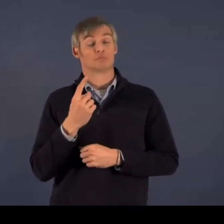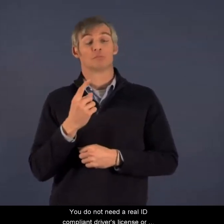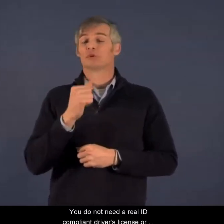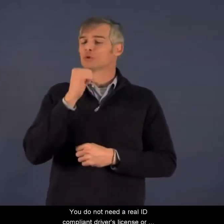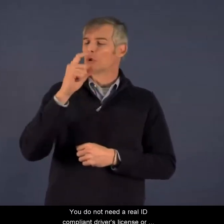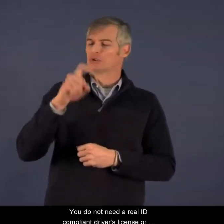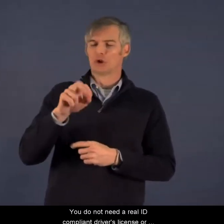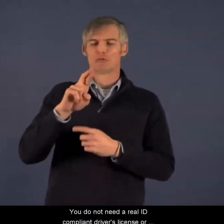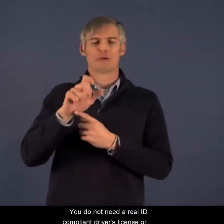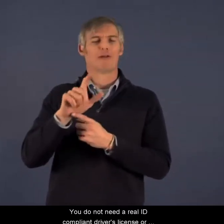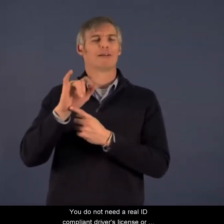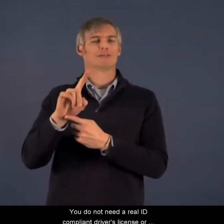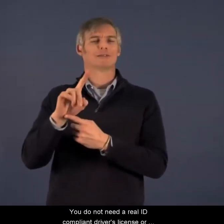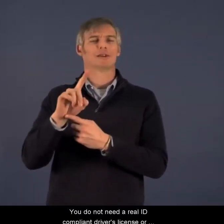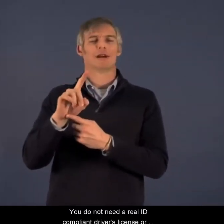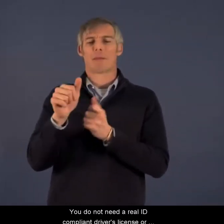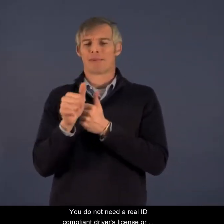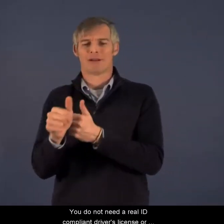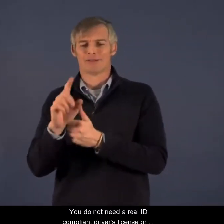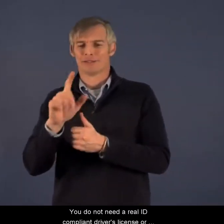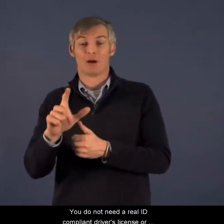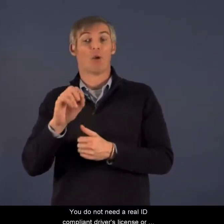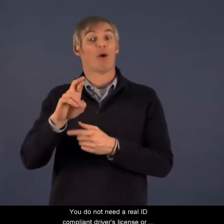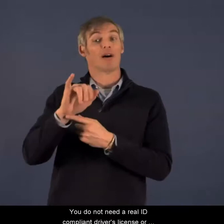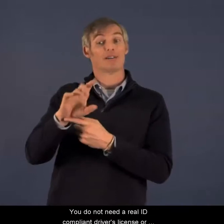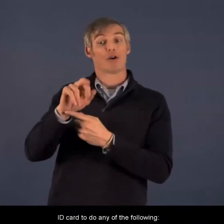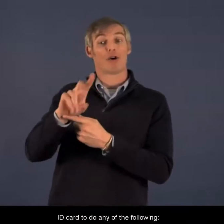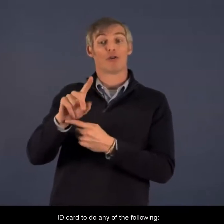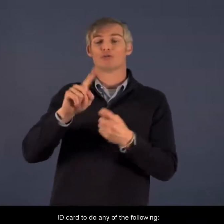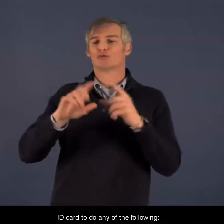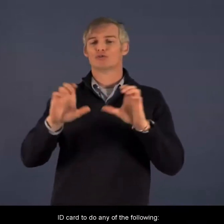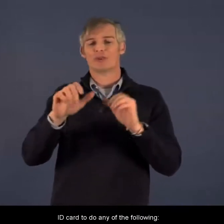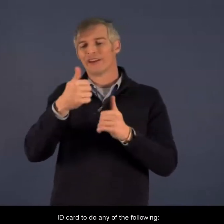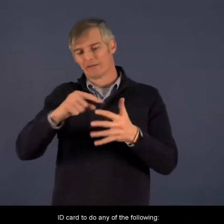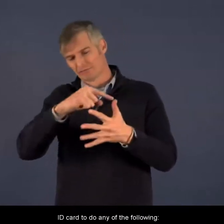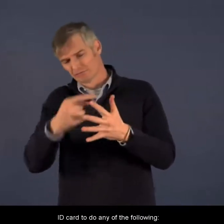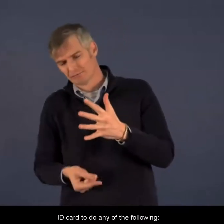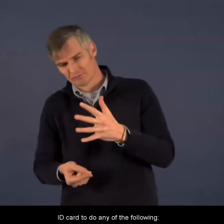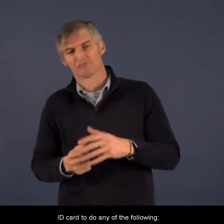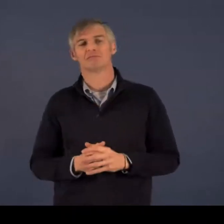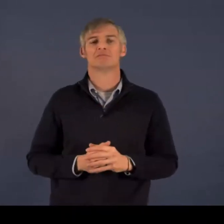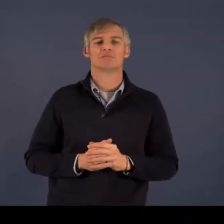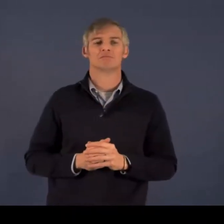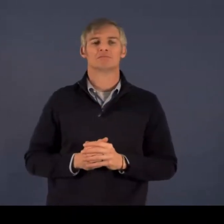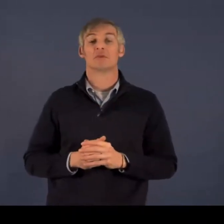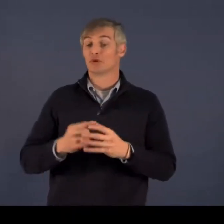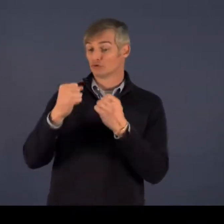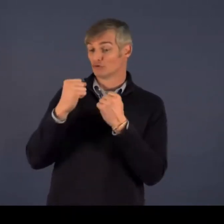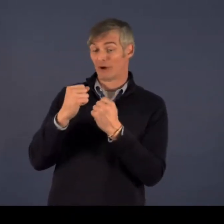You do not need a Real ID compliant driver's license or ID card to do any of the following: